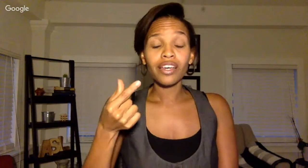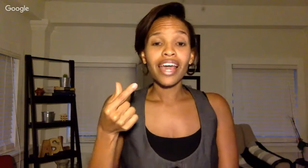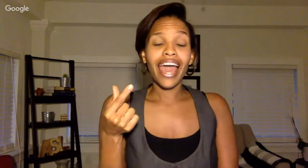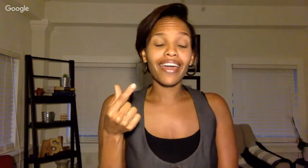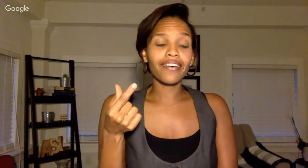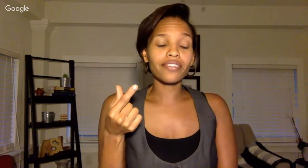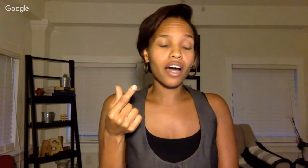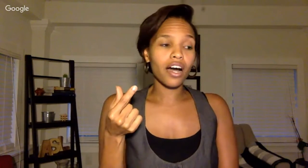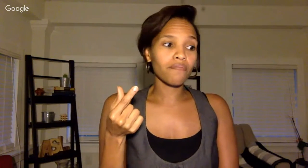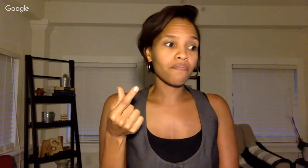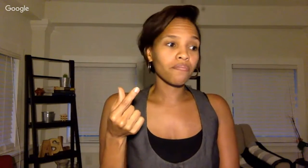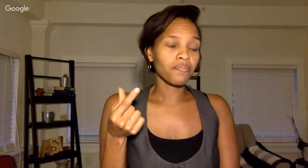and